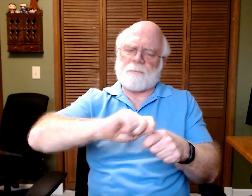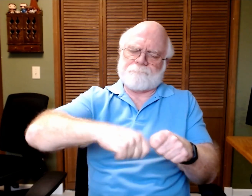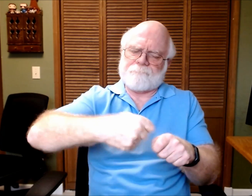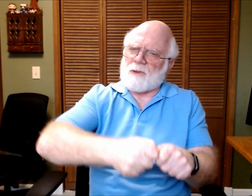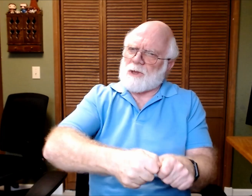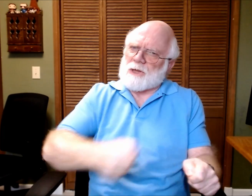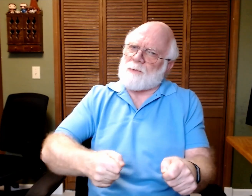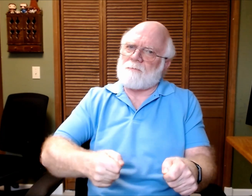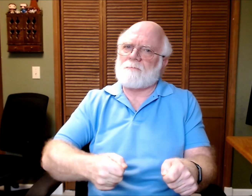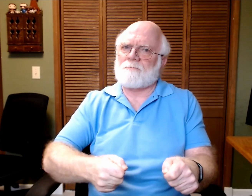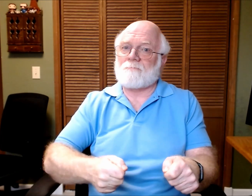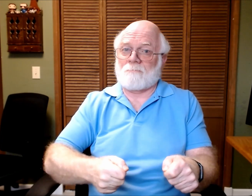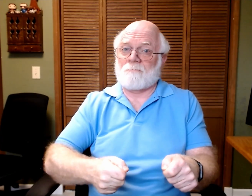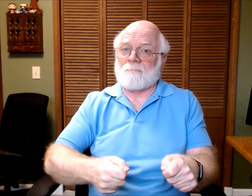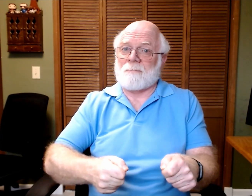You have to tie it off really tight.